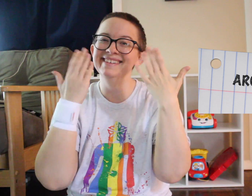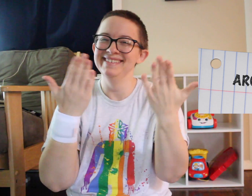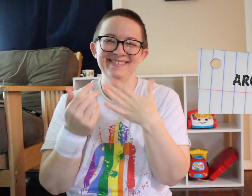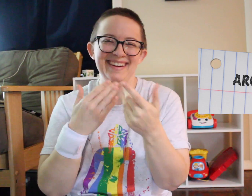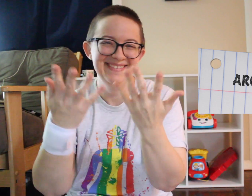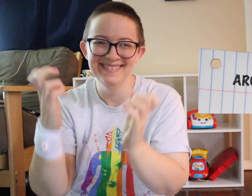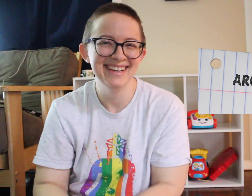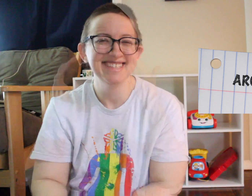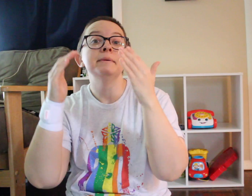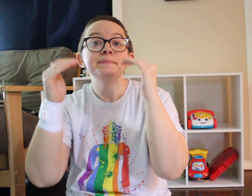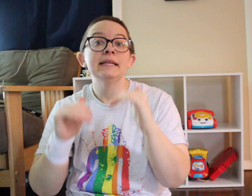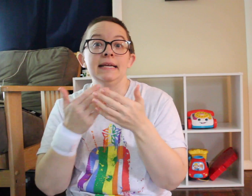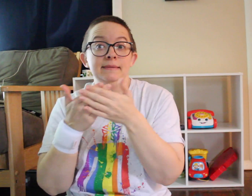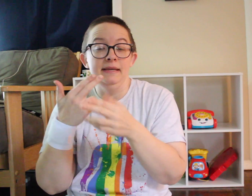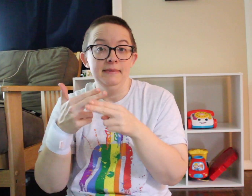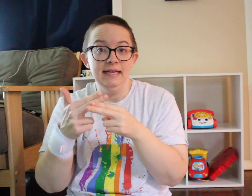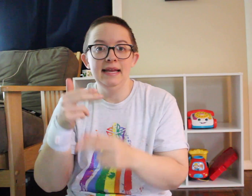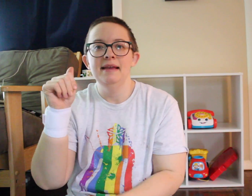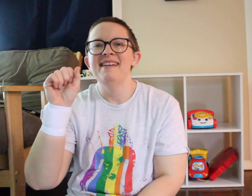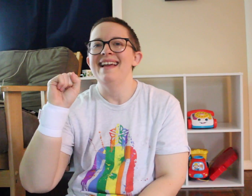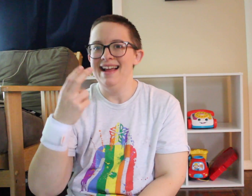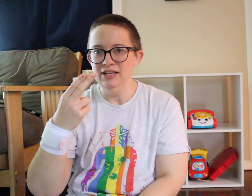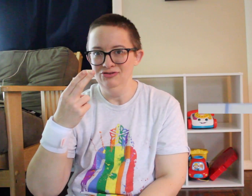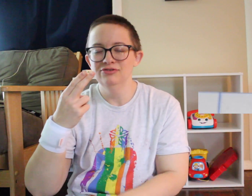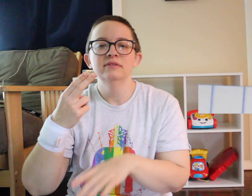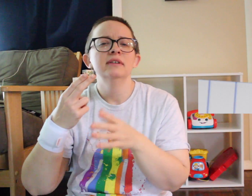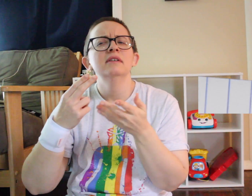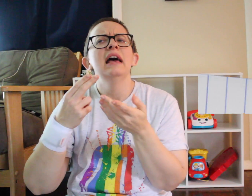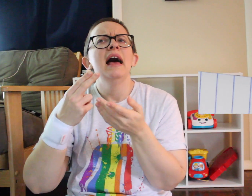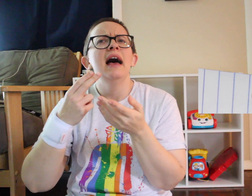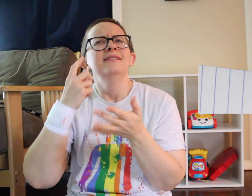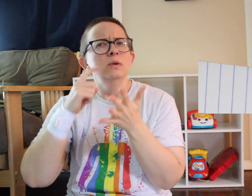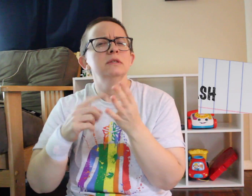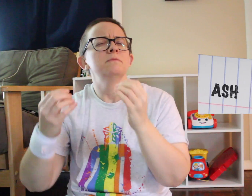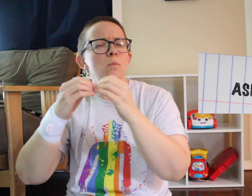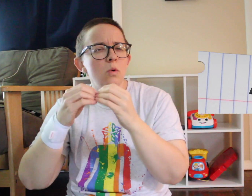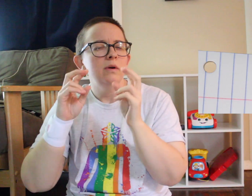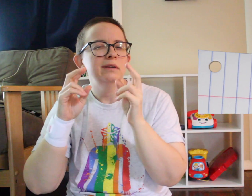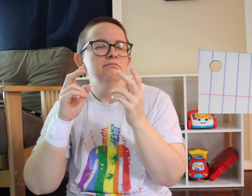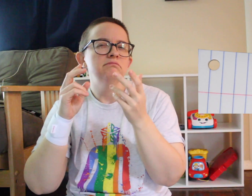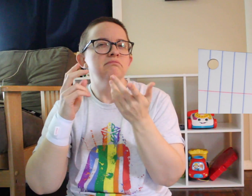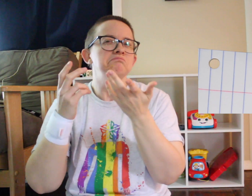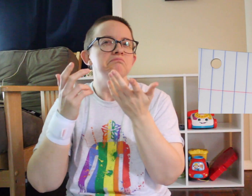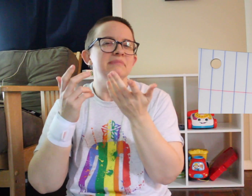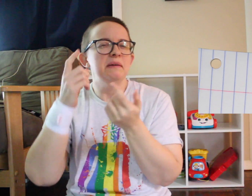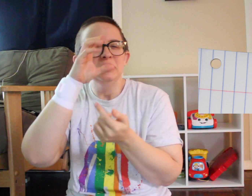Archie. I don't know, whatever you want. Next baby name is Ash. I think I've noticed this